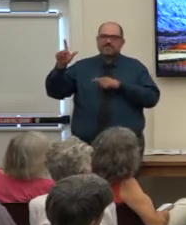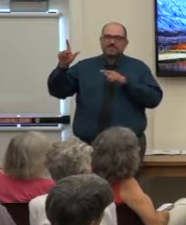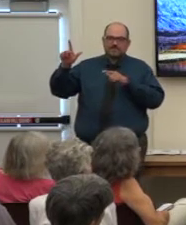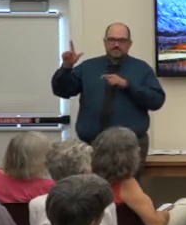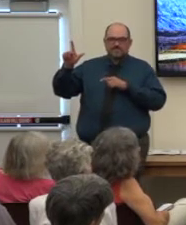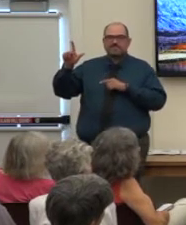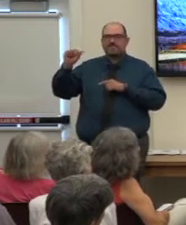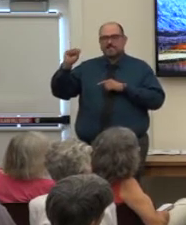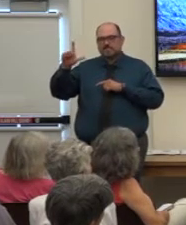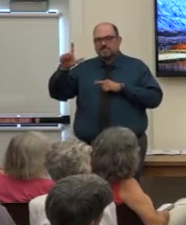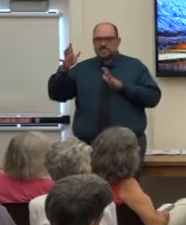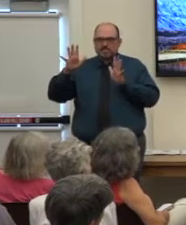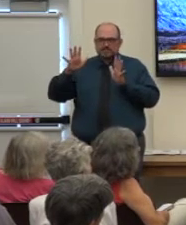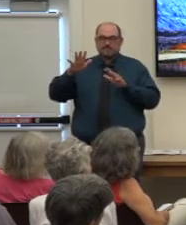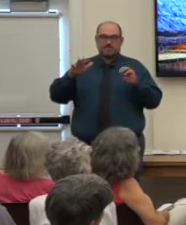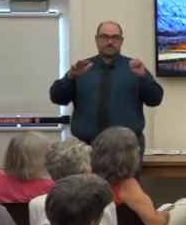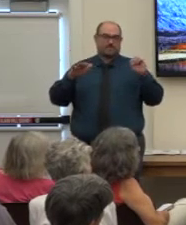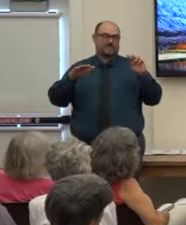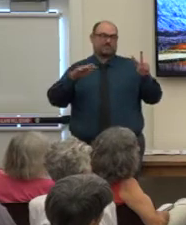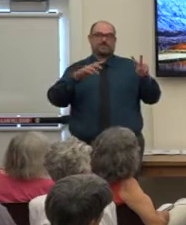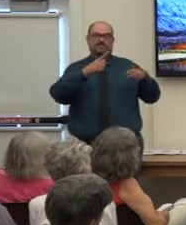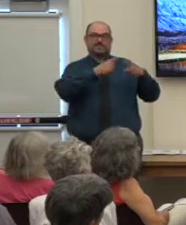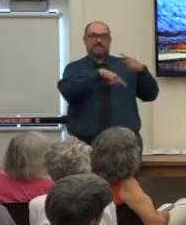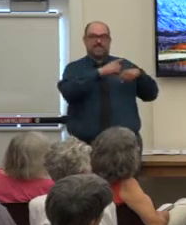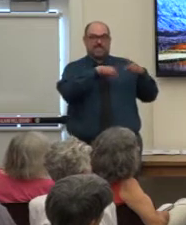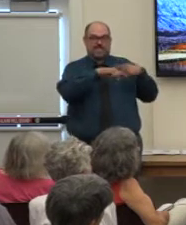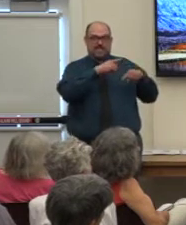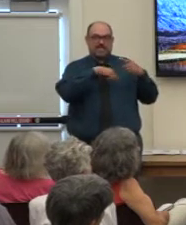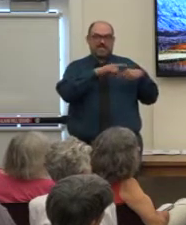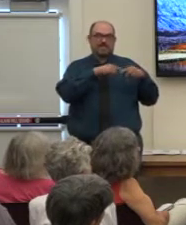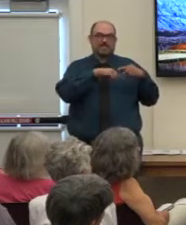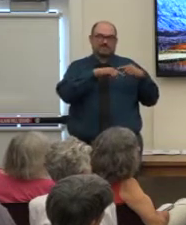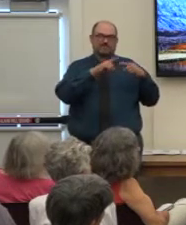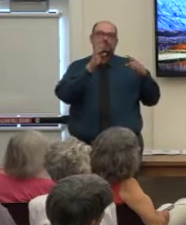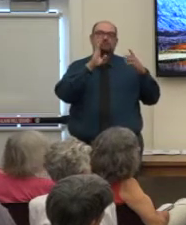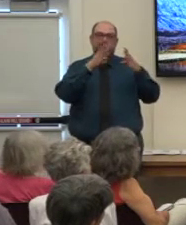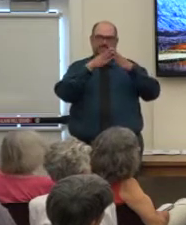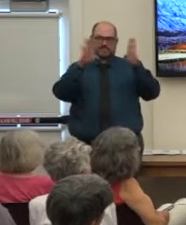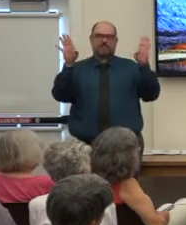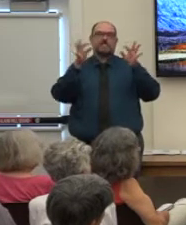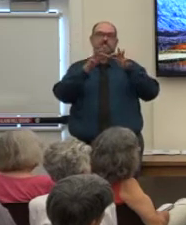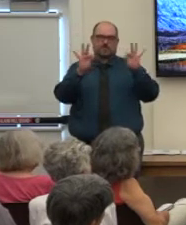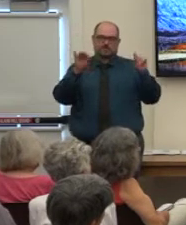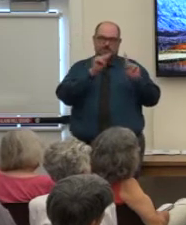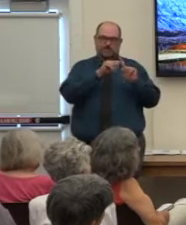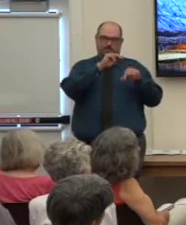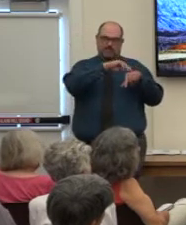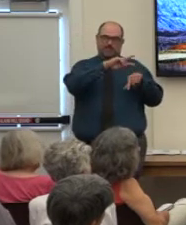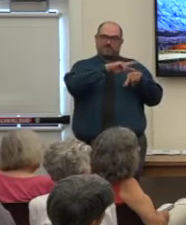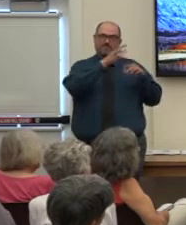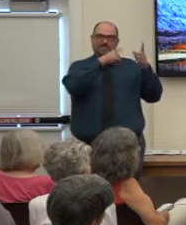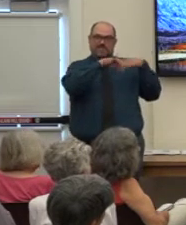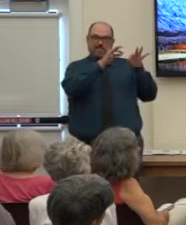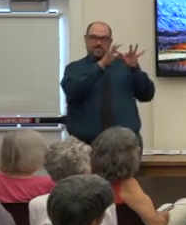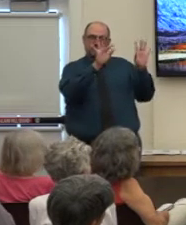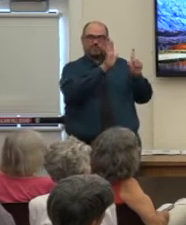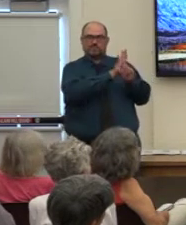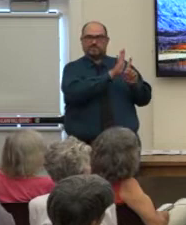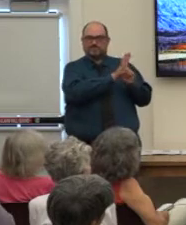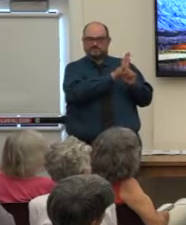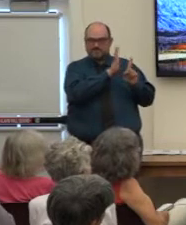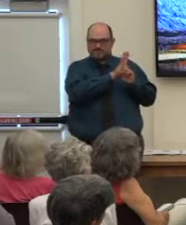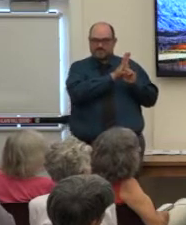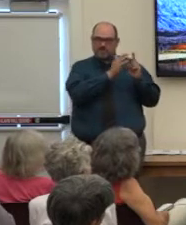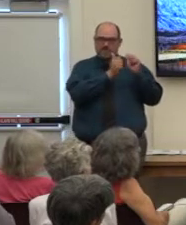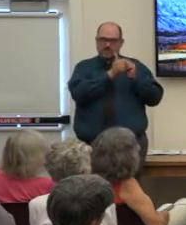the Vineyard Sign Language seemed, this is a generalization, but seemed mostly to be within the names and with